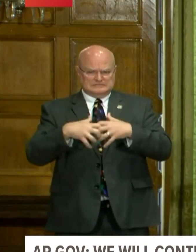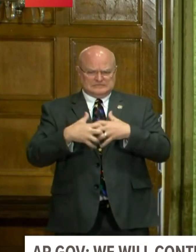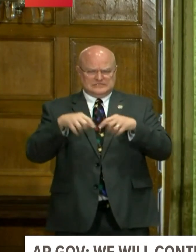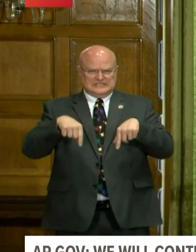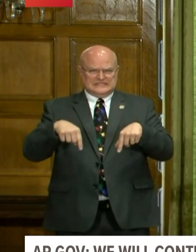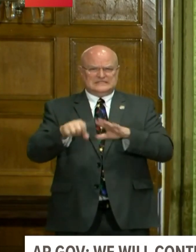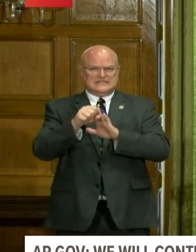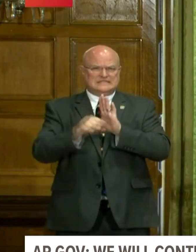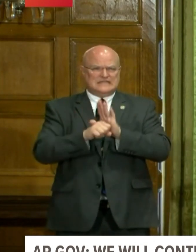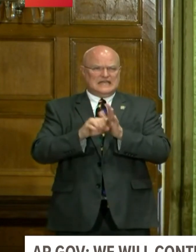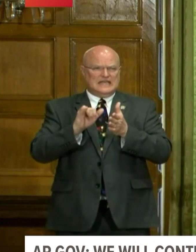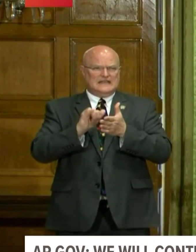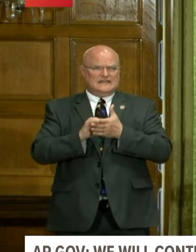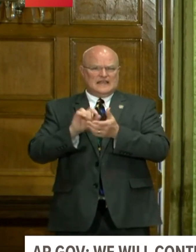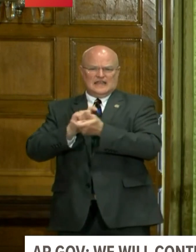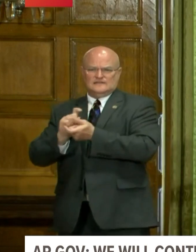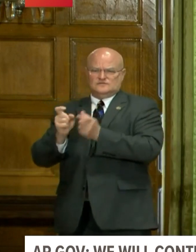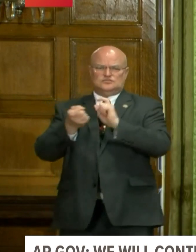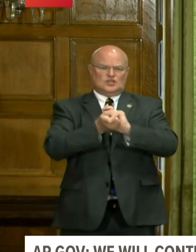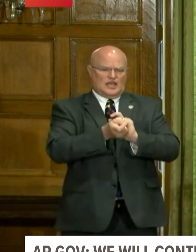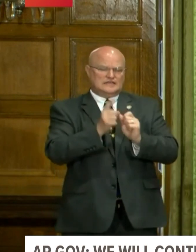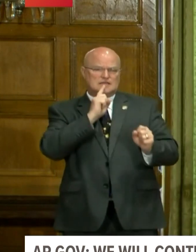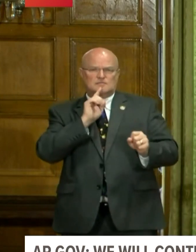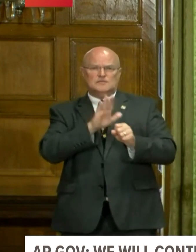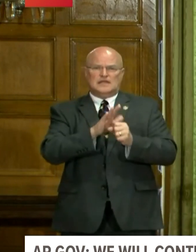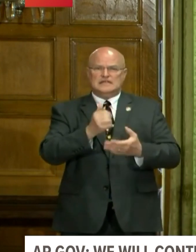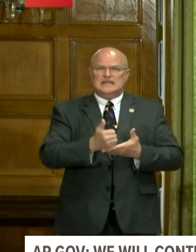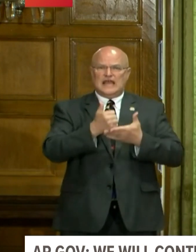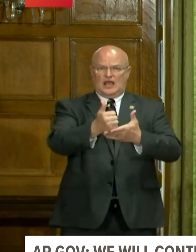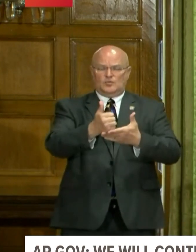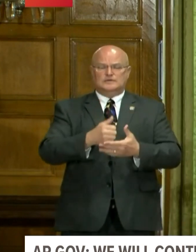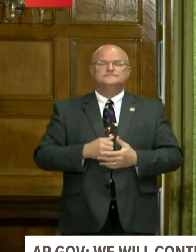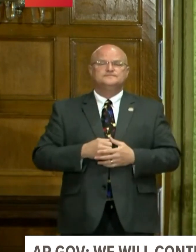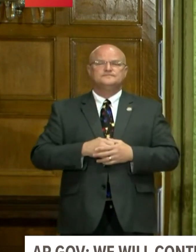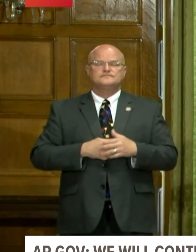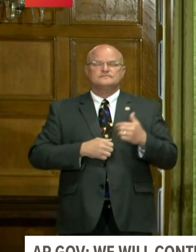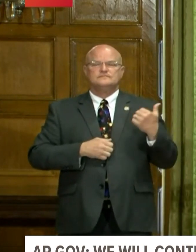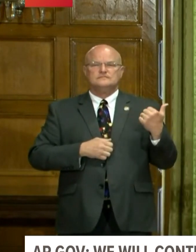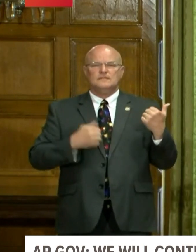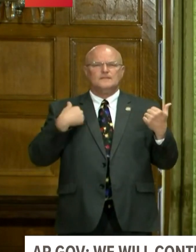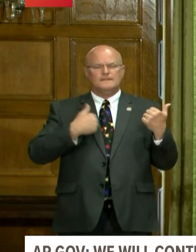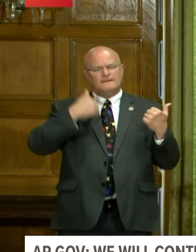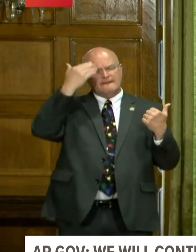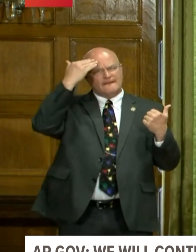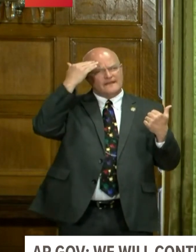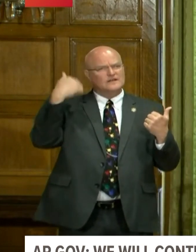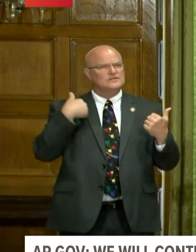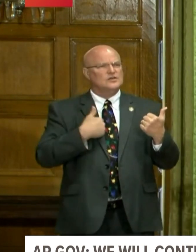manufacturers within the state that have sort of pledged to help the state out? I know that we have